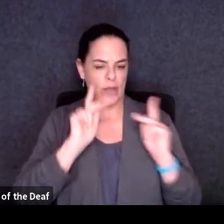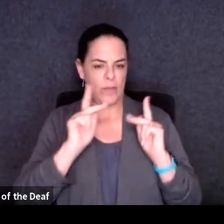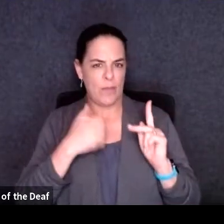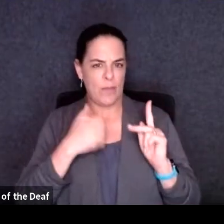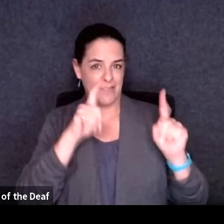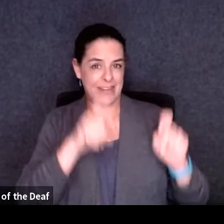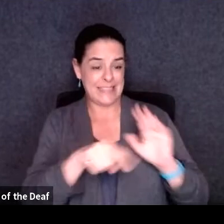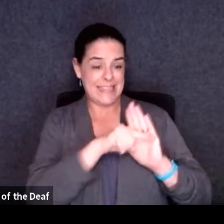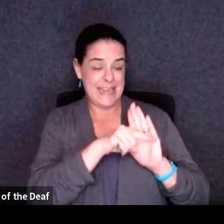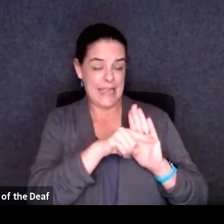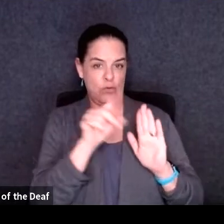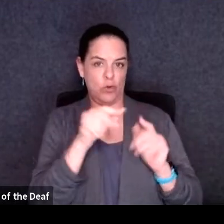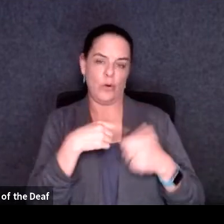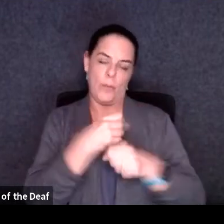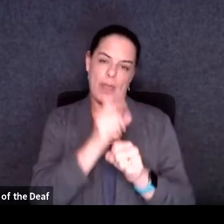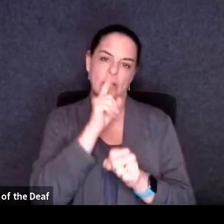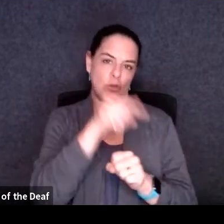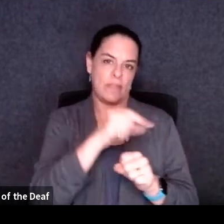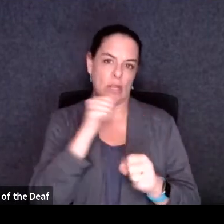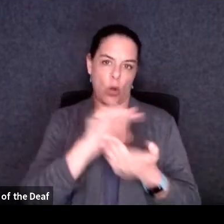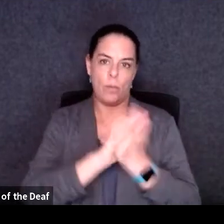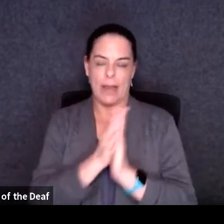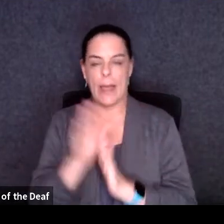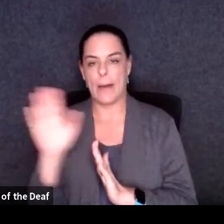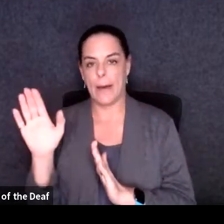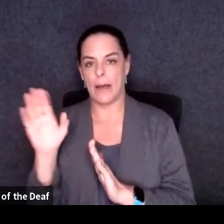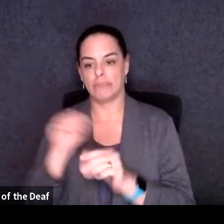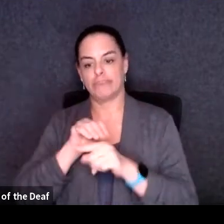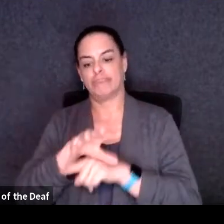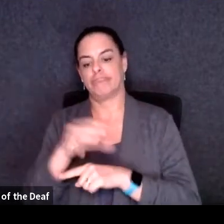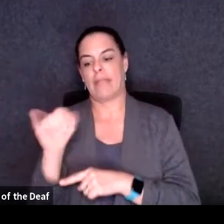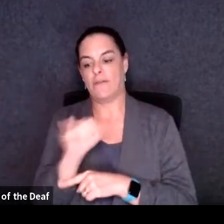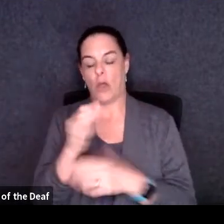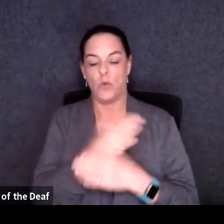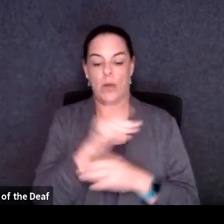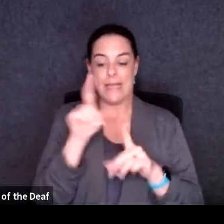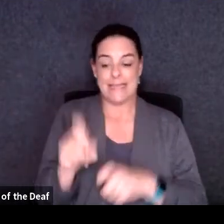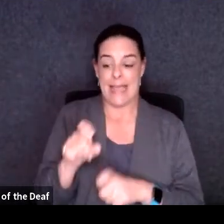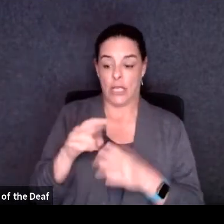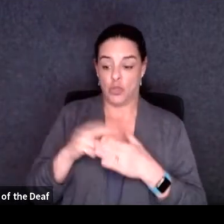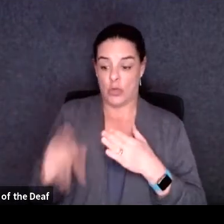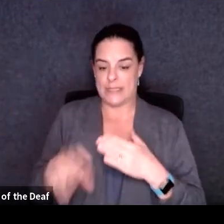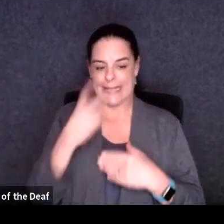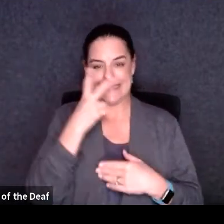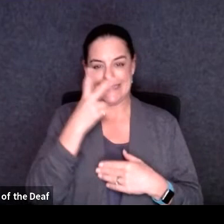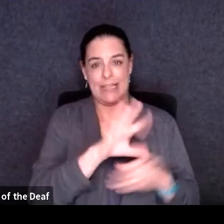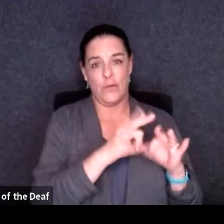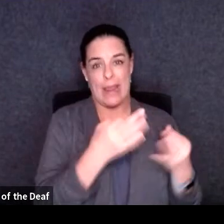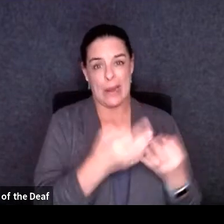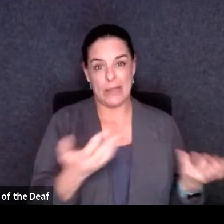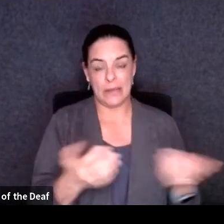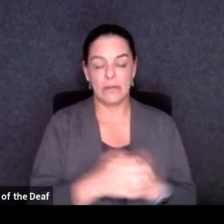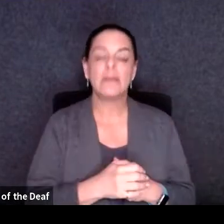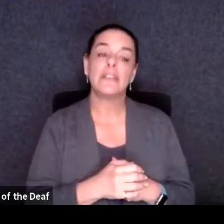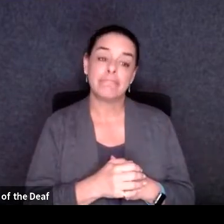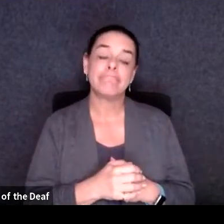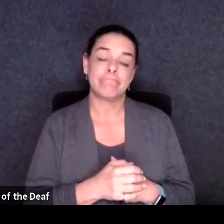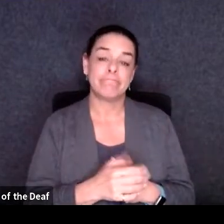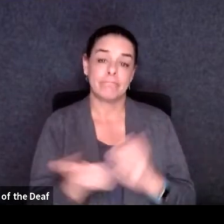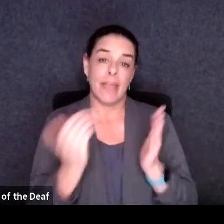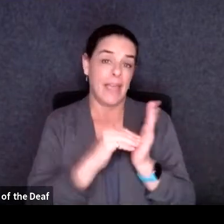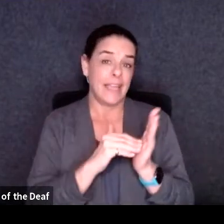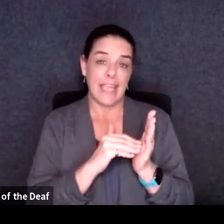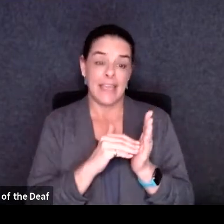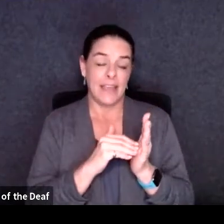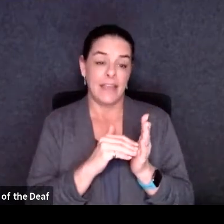tested negative do to ensure they don't become infected between the test result and seeing their loved ones? Yeah, I mean, again, that test